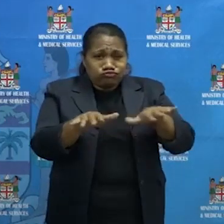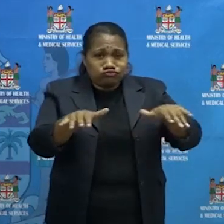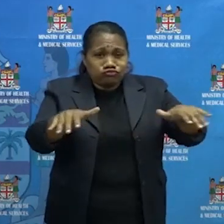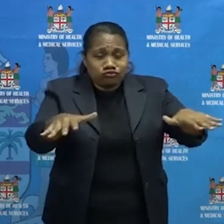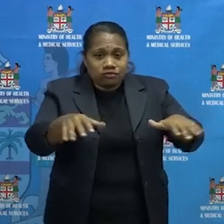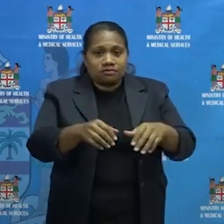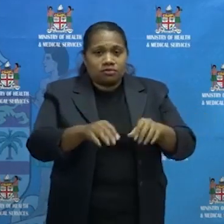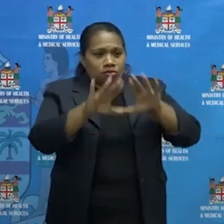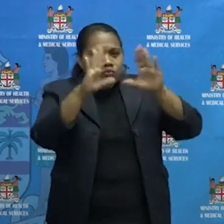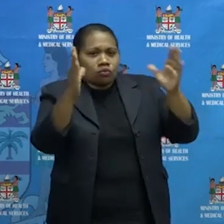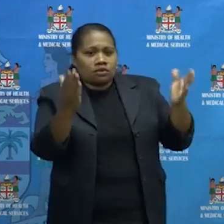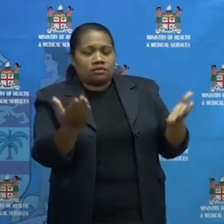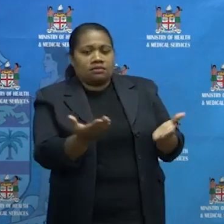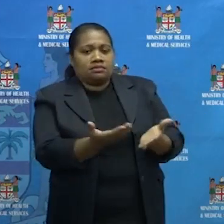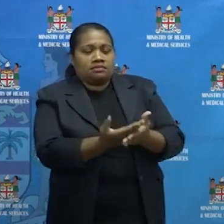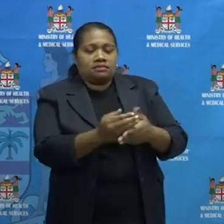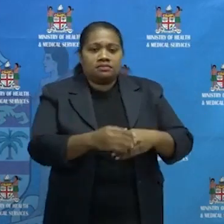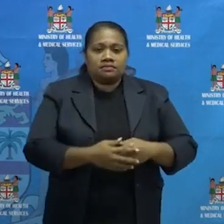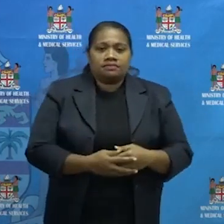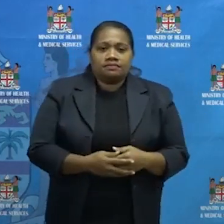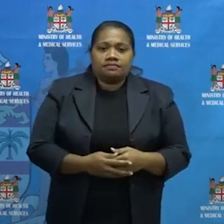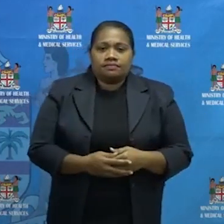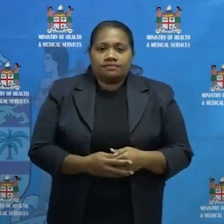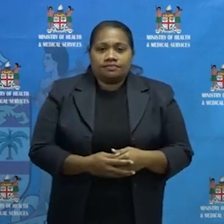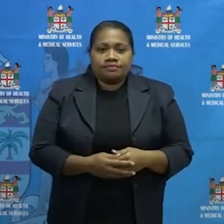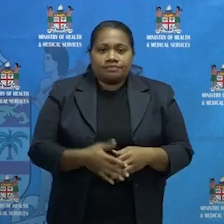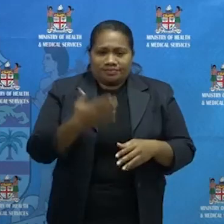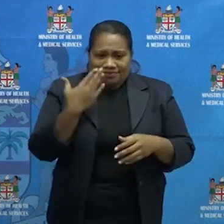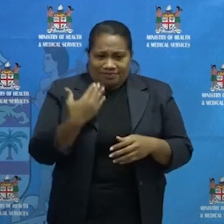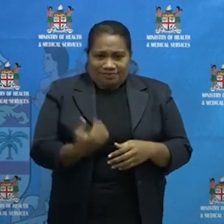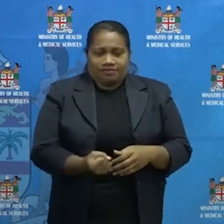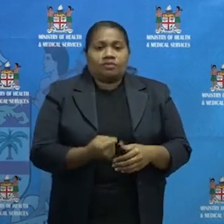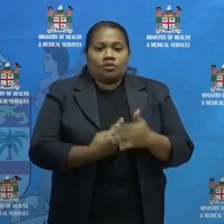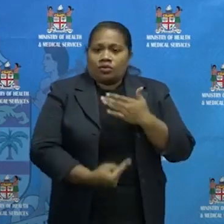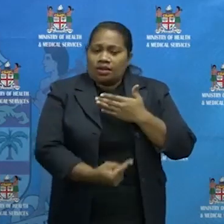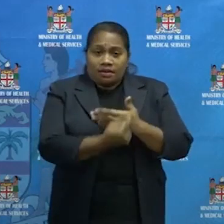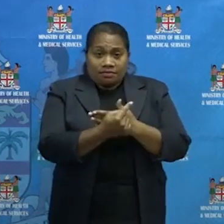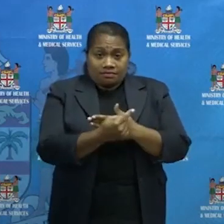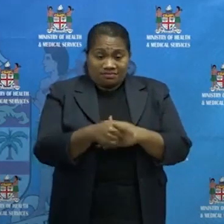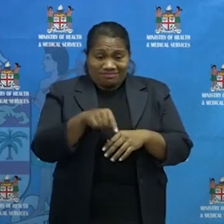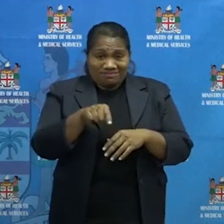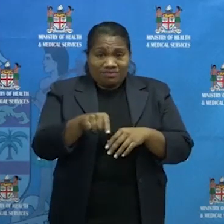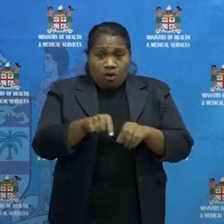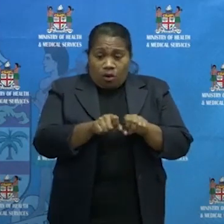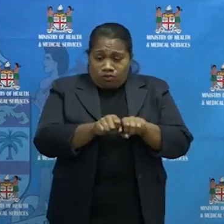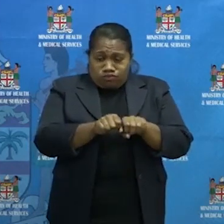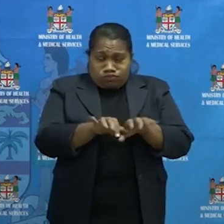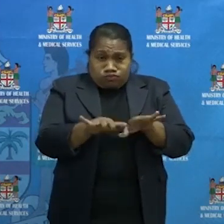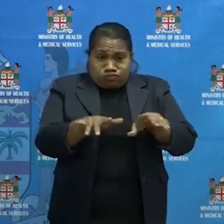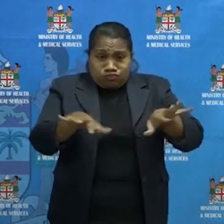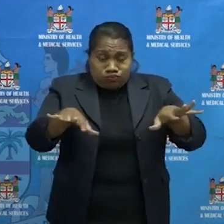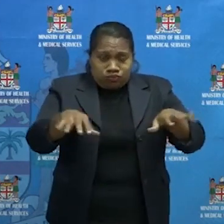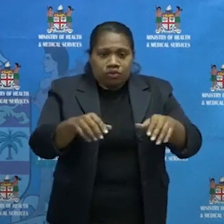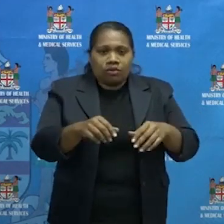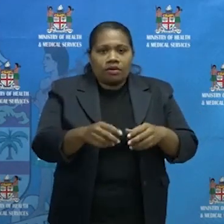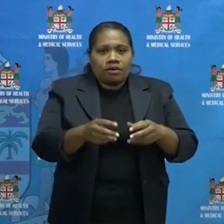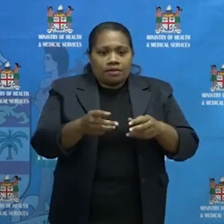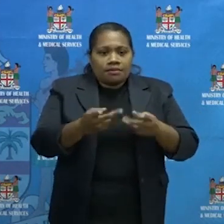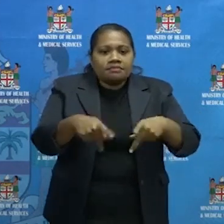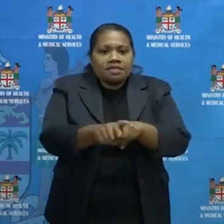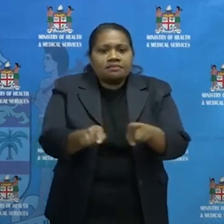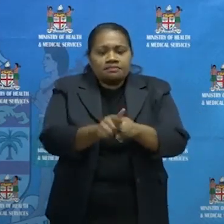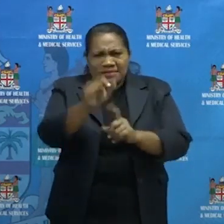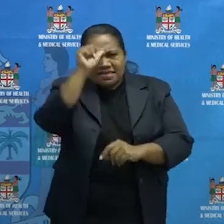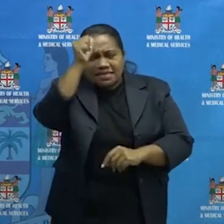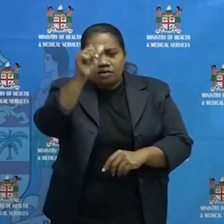variant, sending cases skyrocketing in places like India, Brazil, as well as in our own